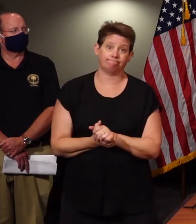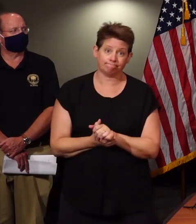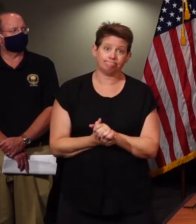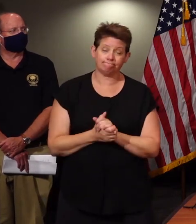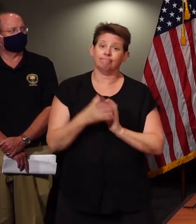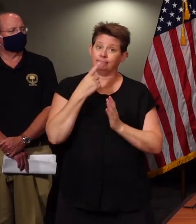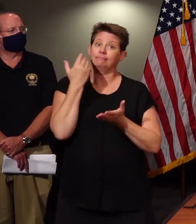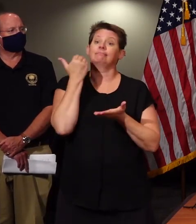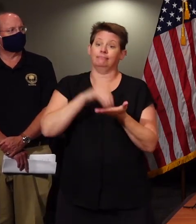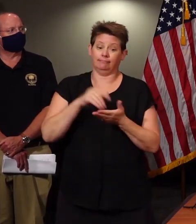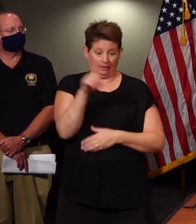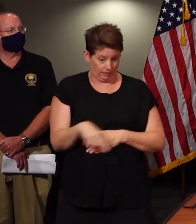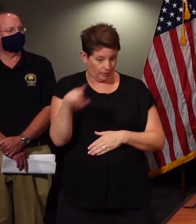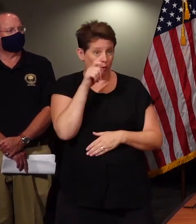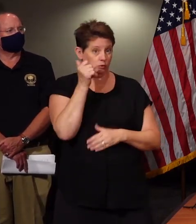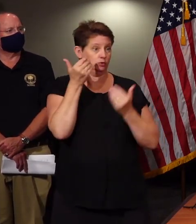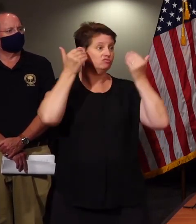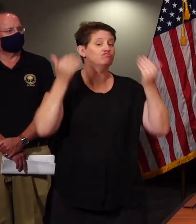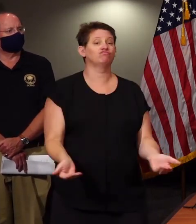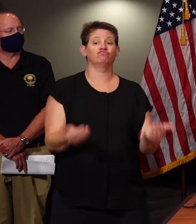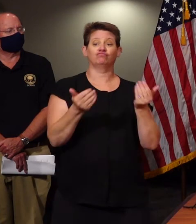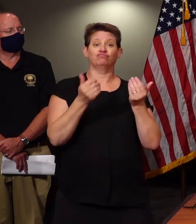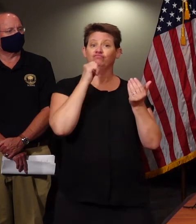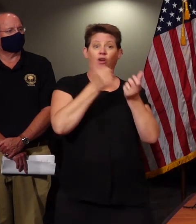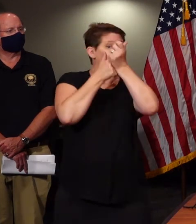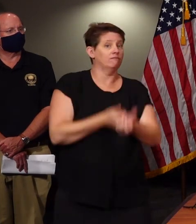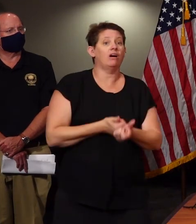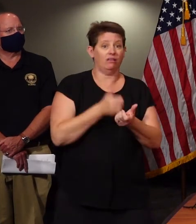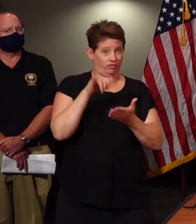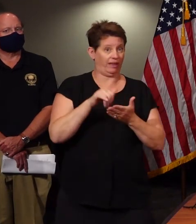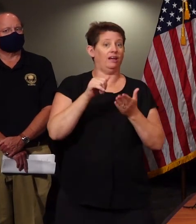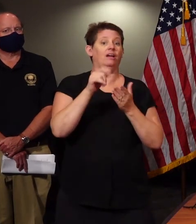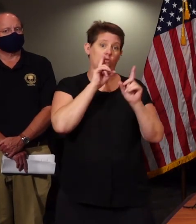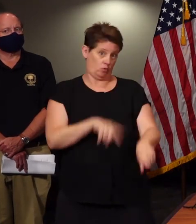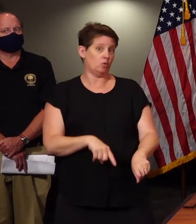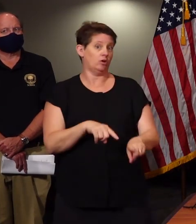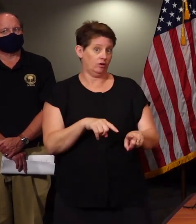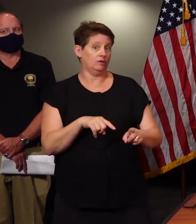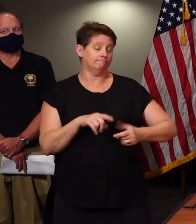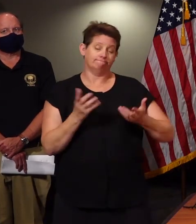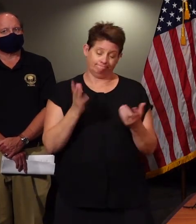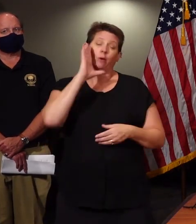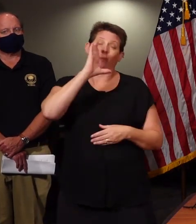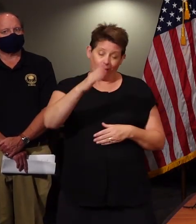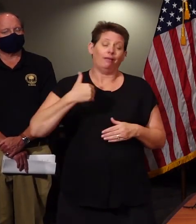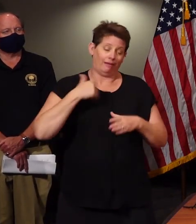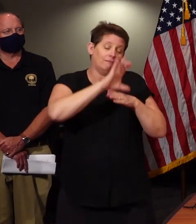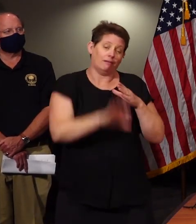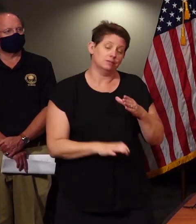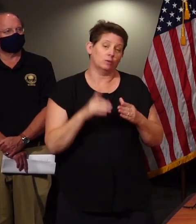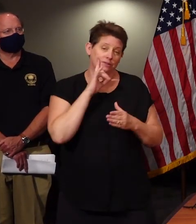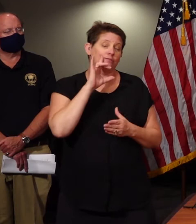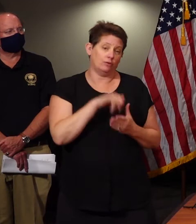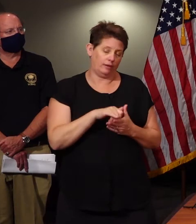say again, those who violate those existing executive orders, those lawful orders, there will be